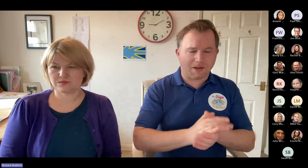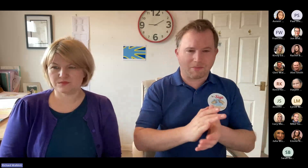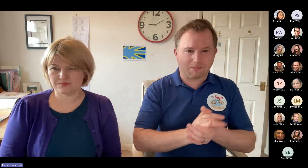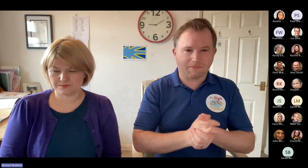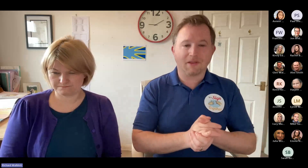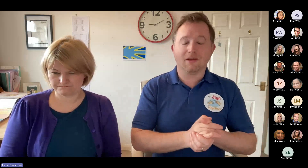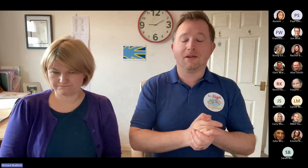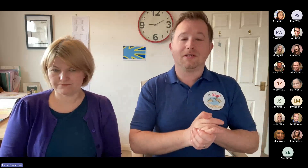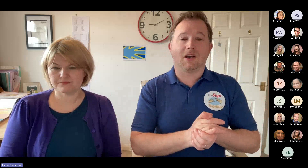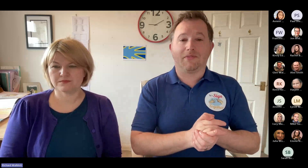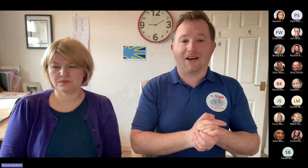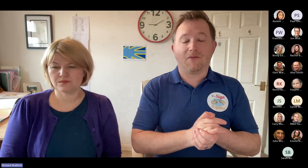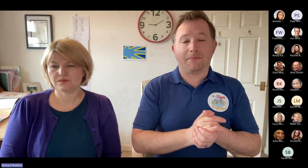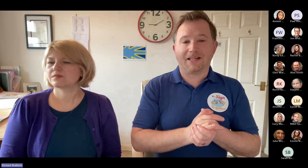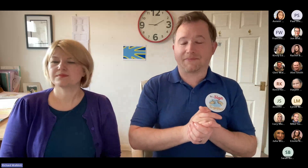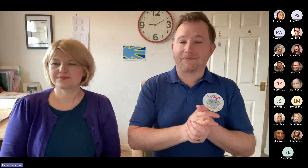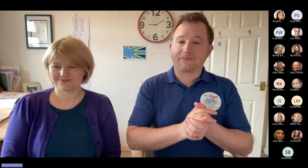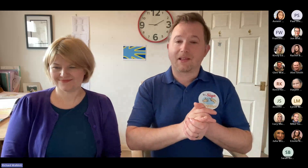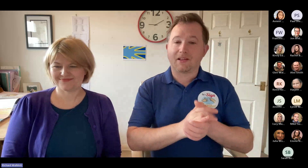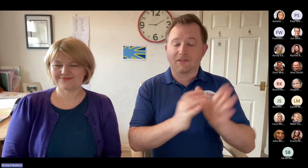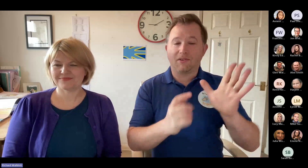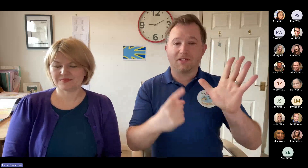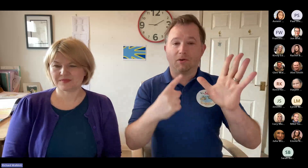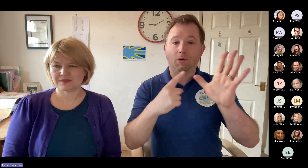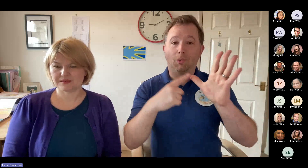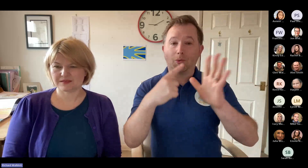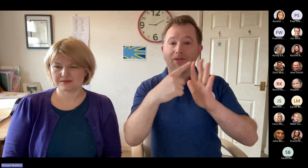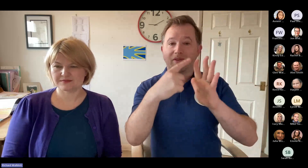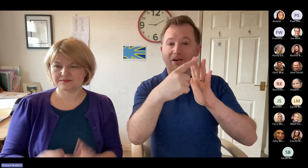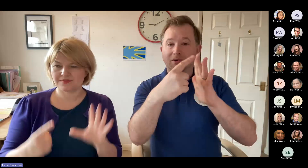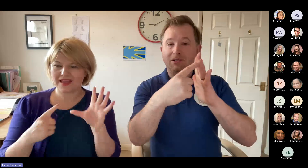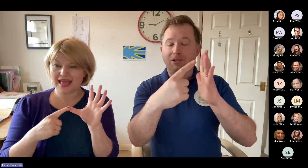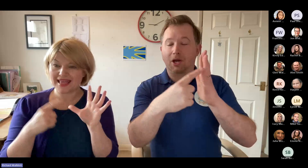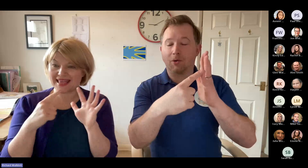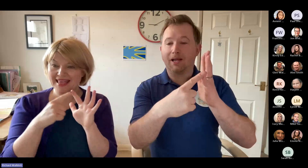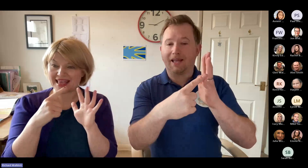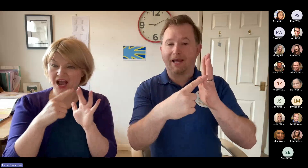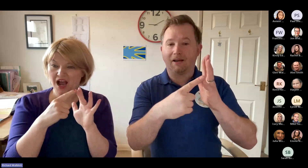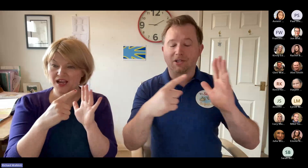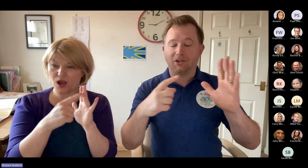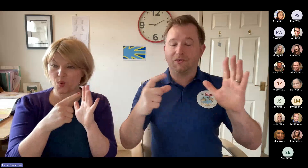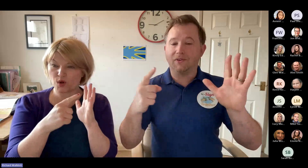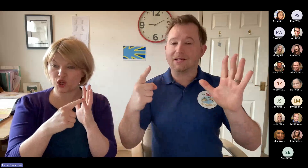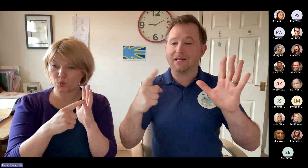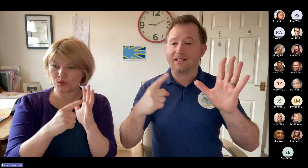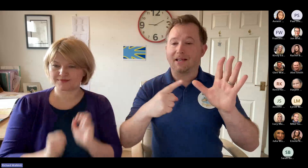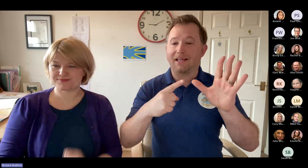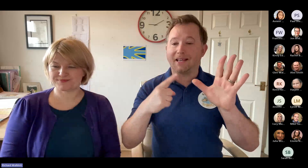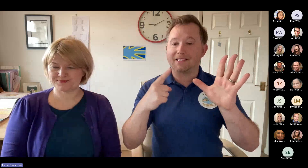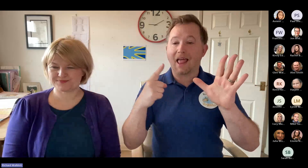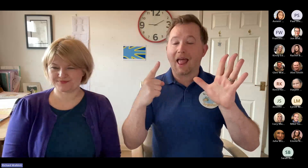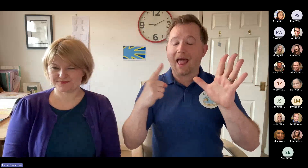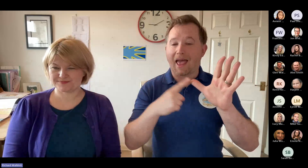big problem. So the alphabet. First of all the vowels go here. So your first letter is